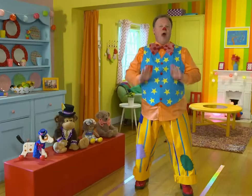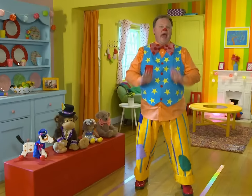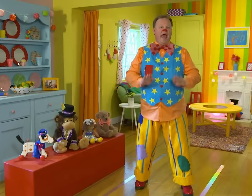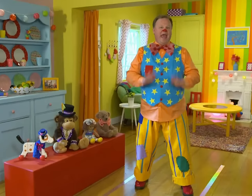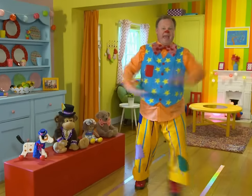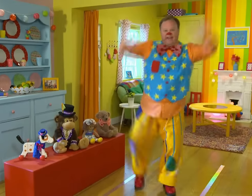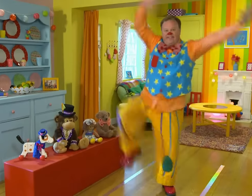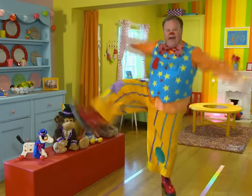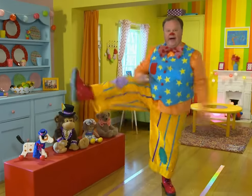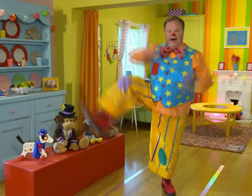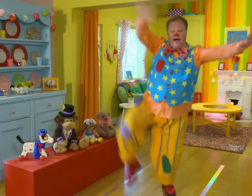Right!